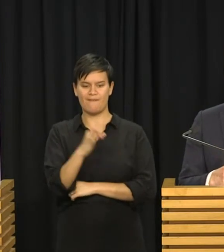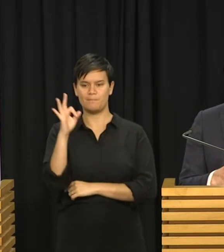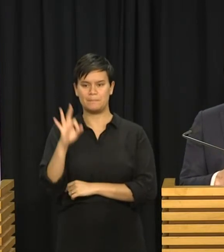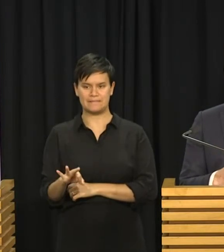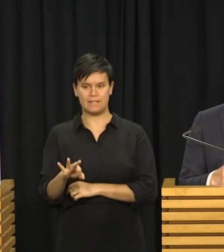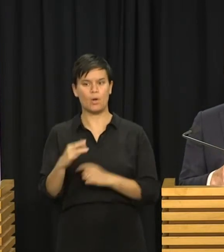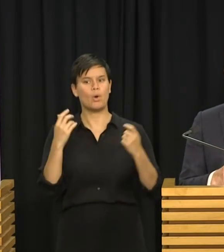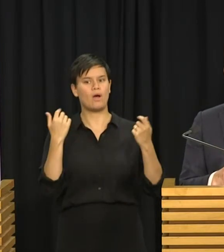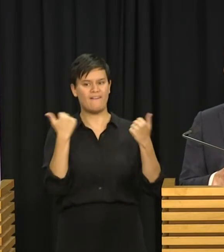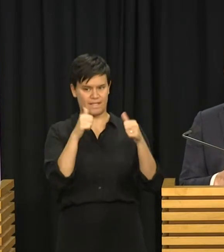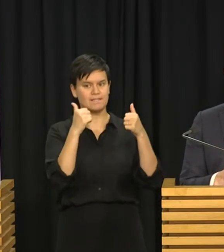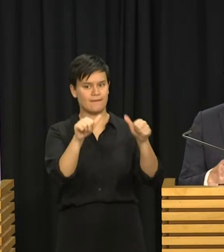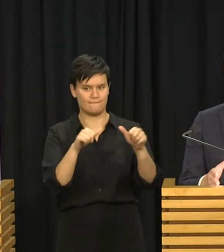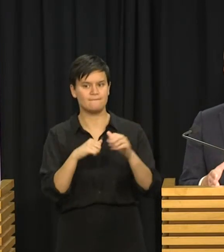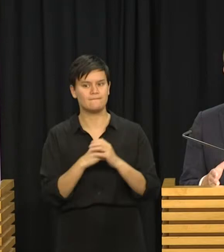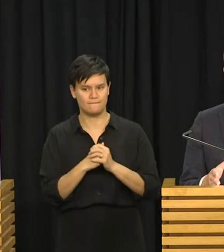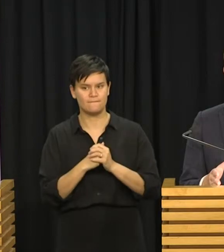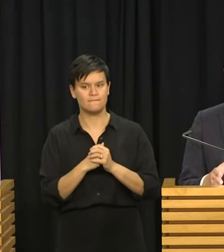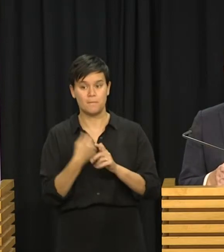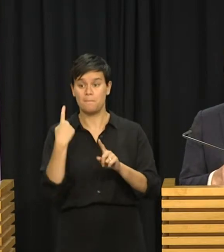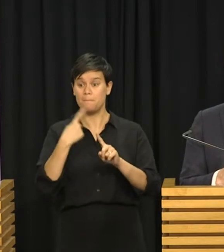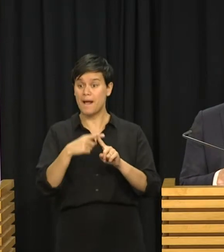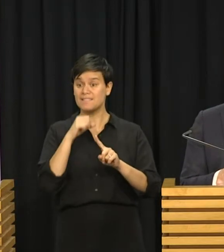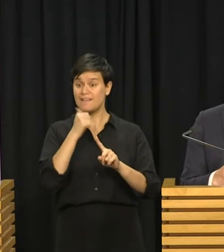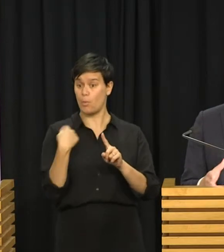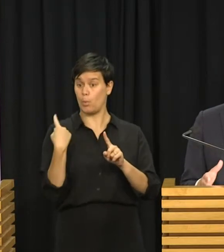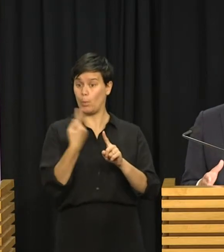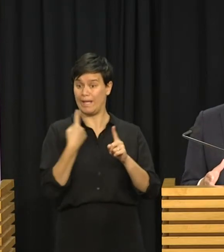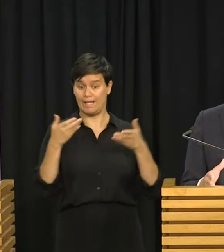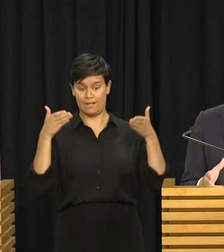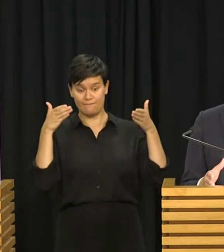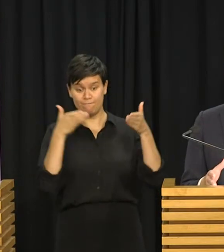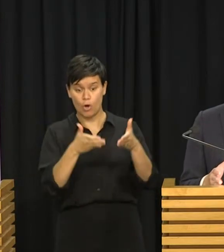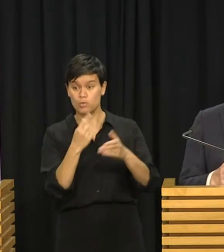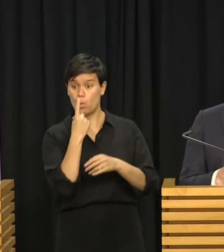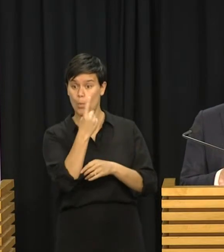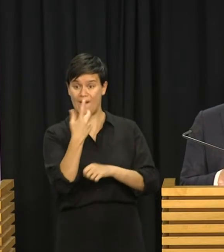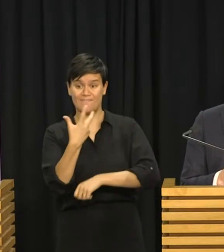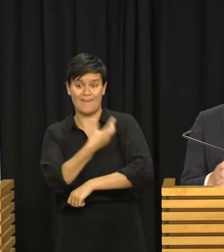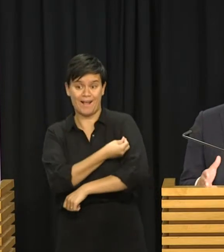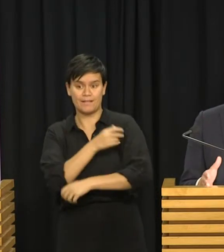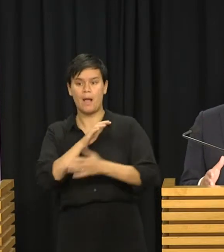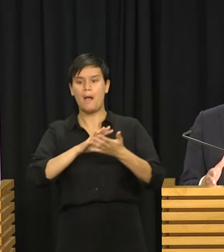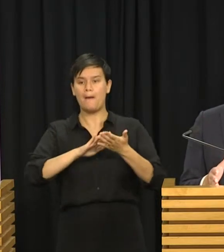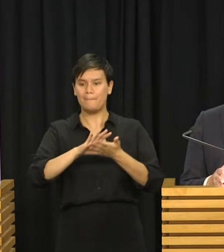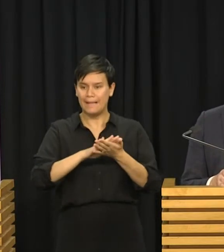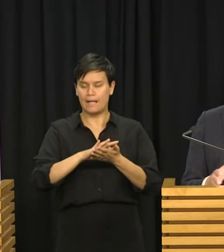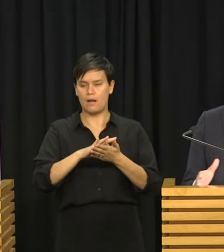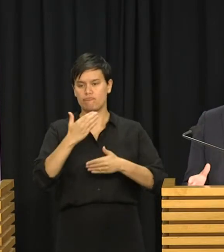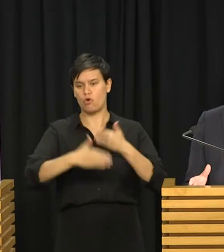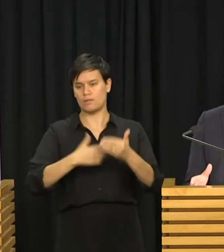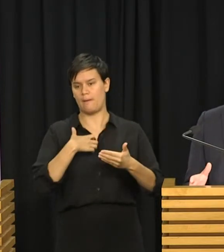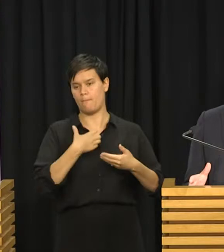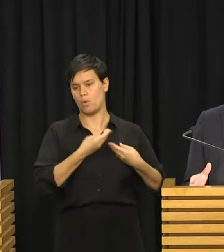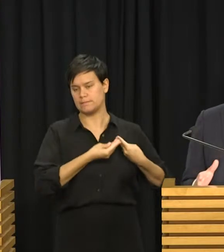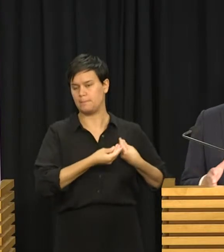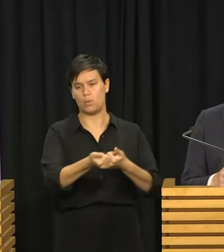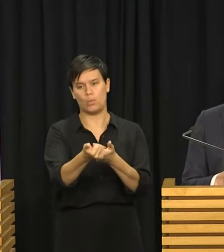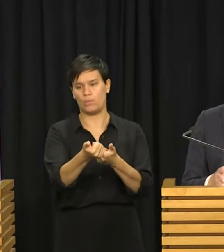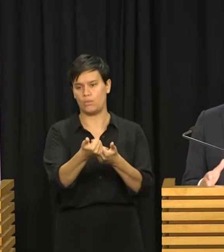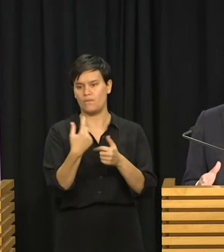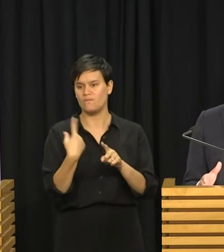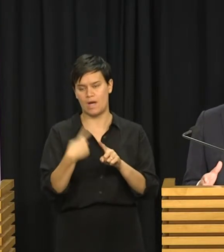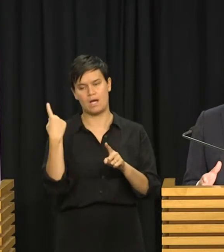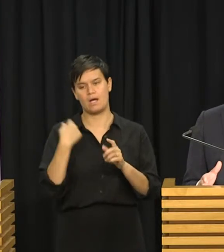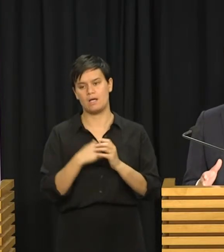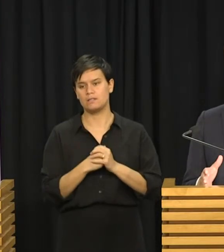and that actually doing one vaccine would certainly streamline that process. So we now know that in that second half of the year, rather